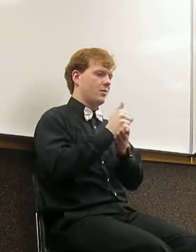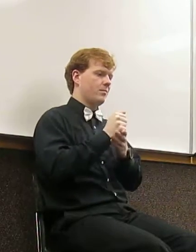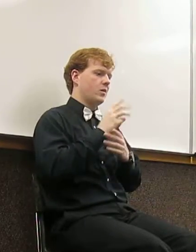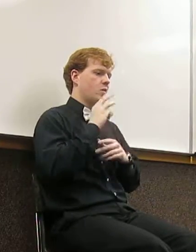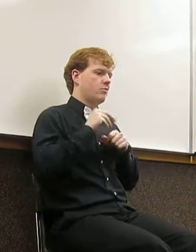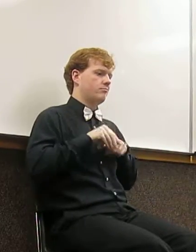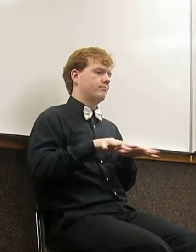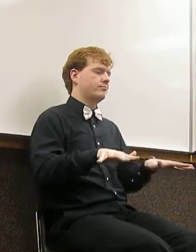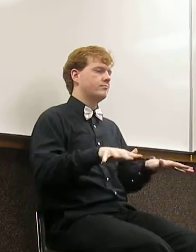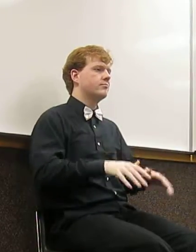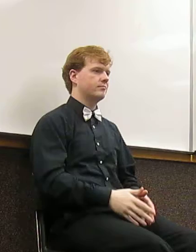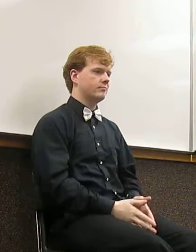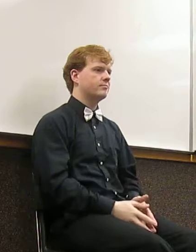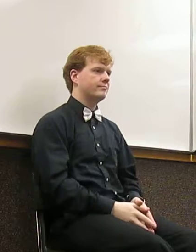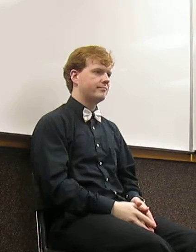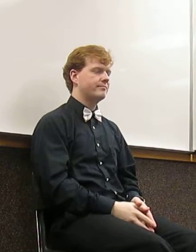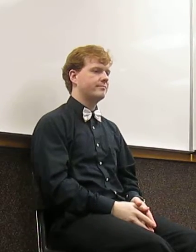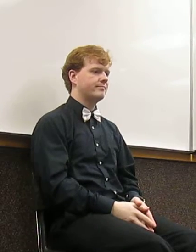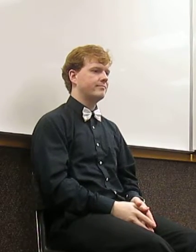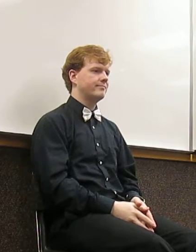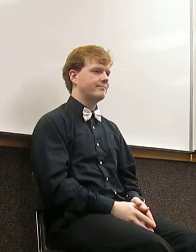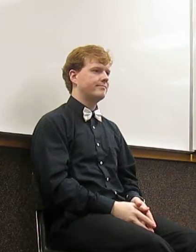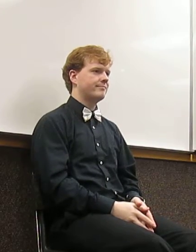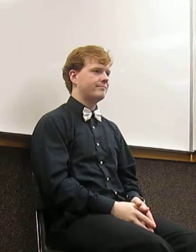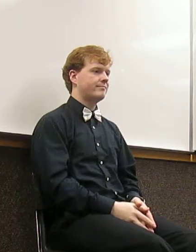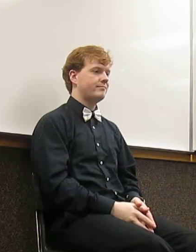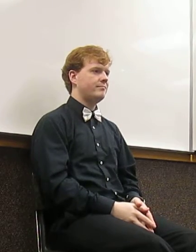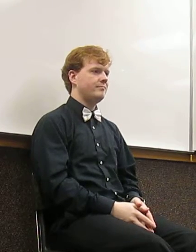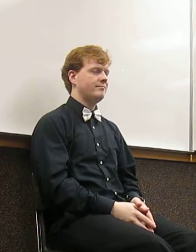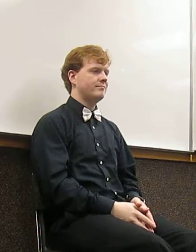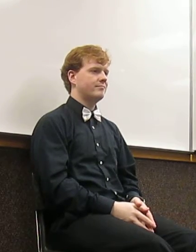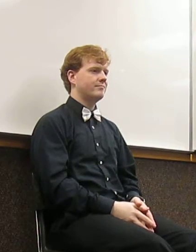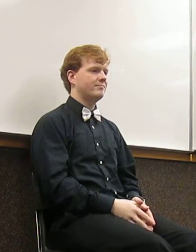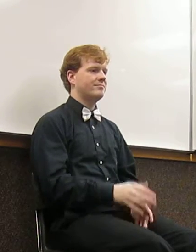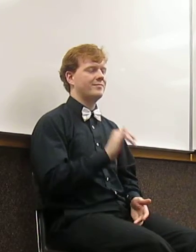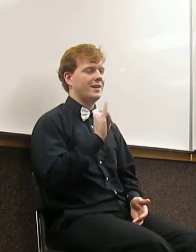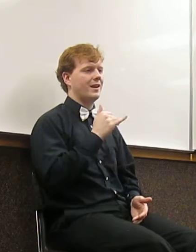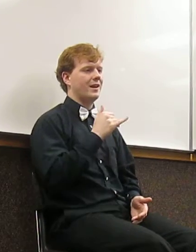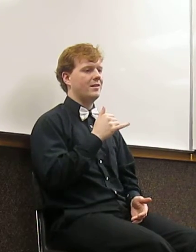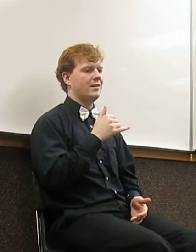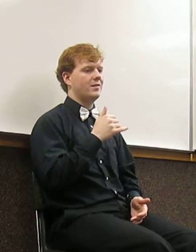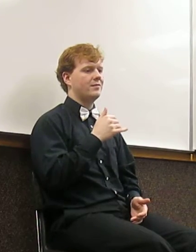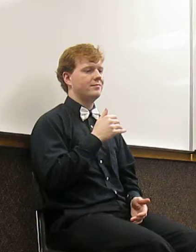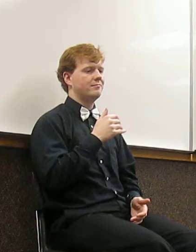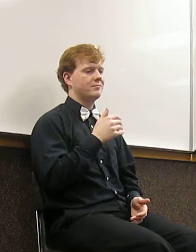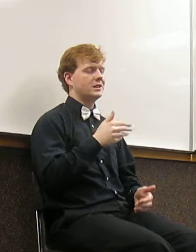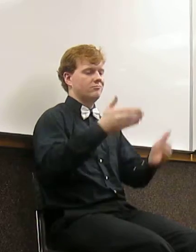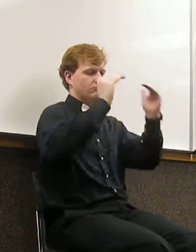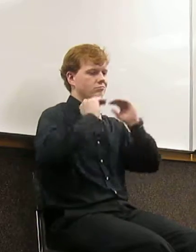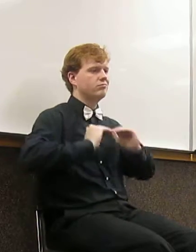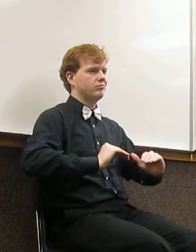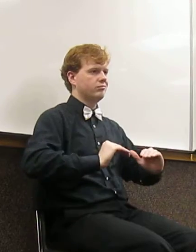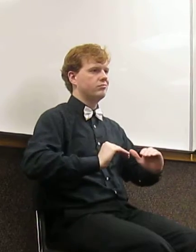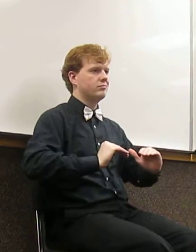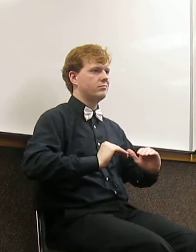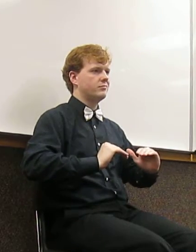more when you're drinking a lot. So both of those together are good for hydration. Okay, last one, which leads us,